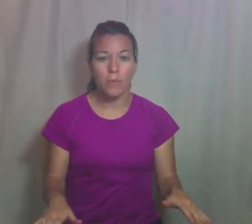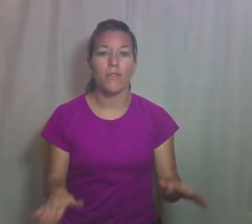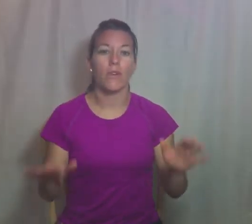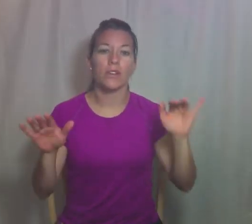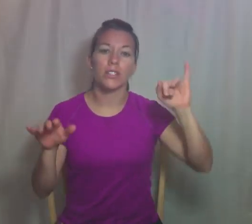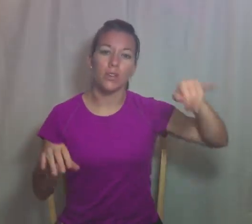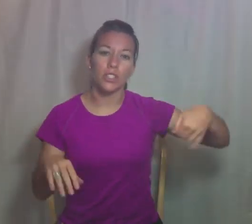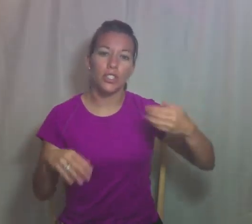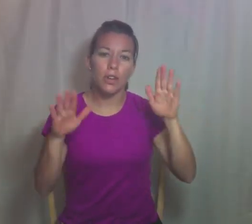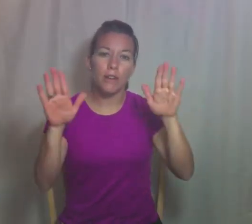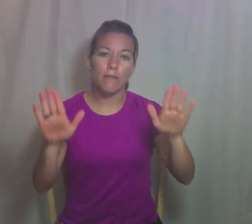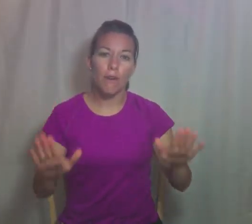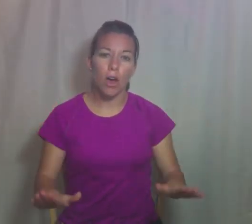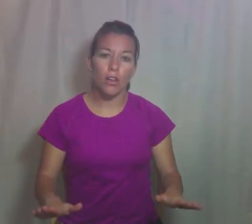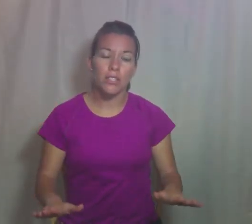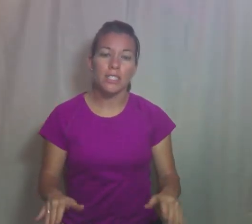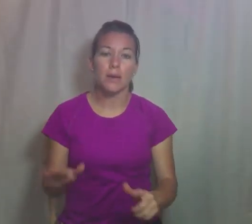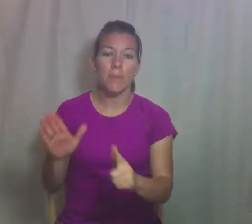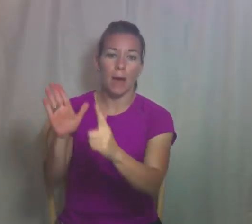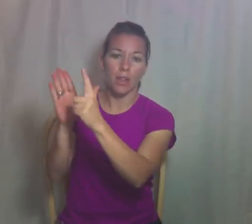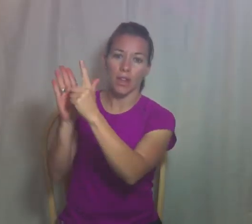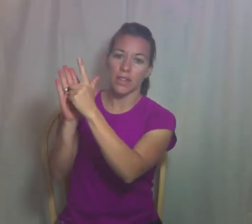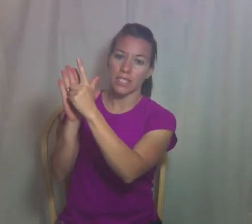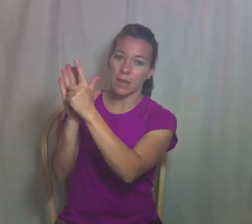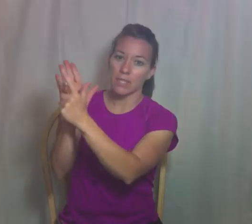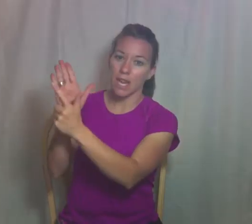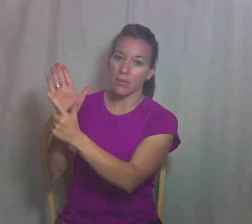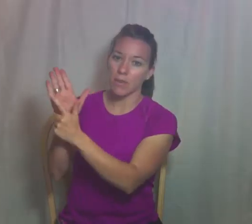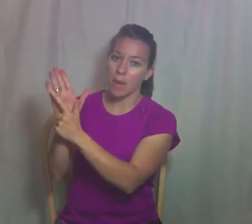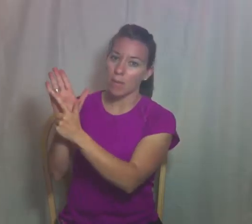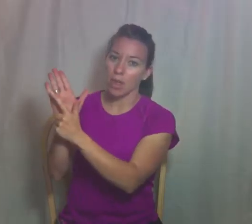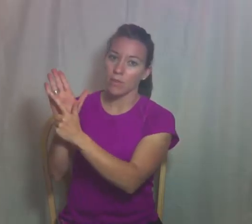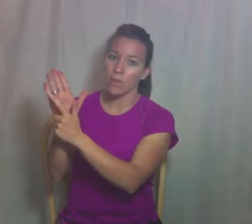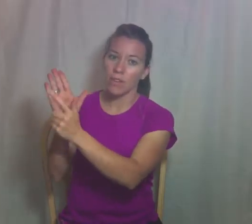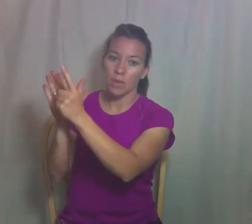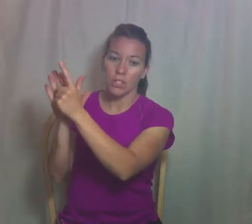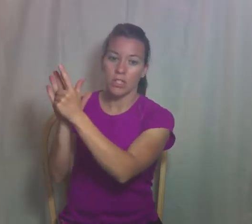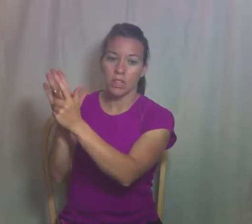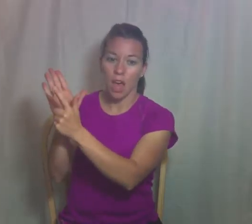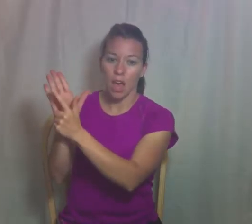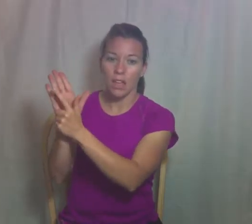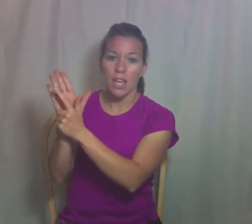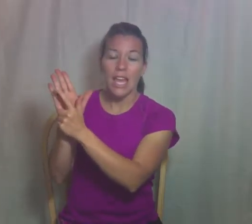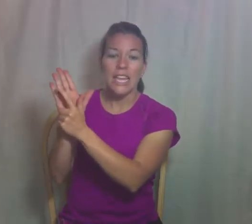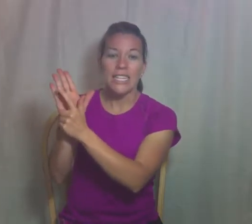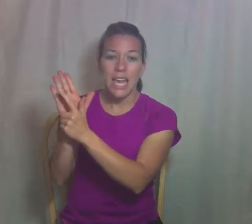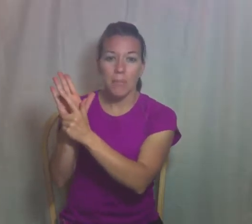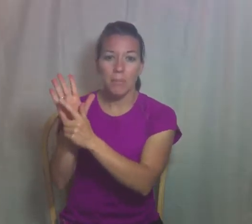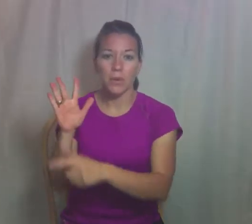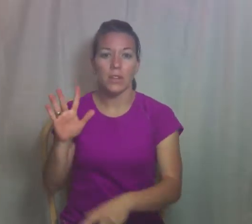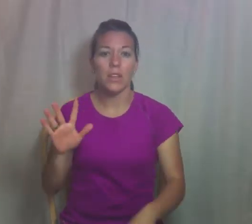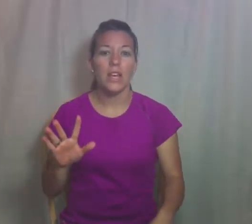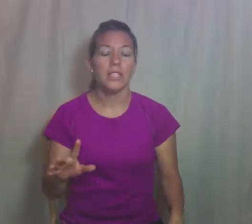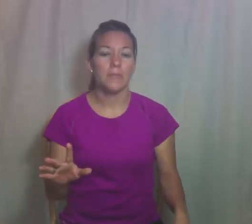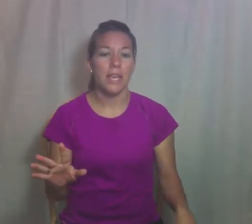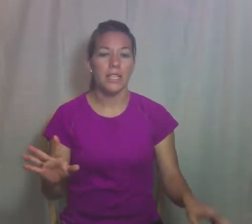before, so Judah falls to Babylon, the same sign for Babylon that we've done, which is law. Temple, to make a